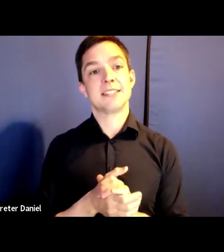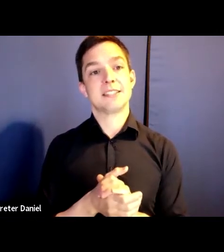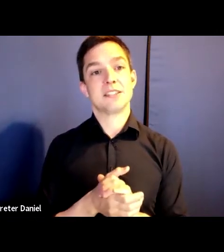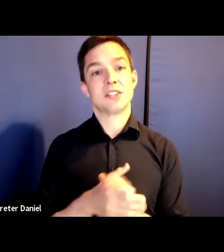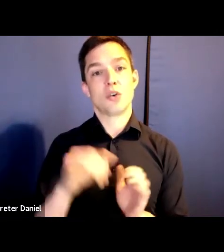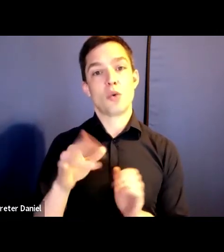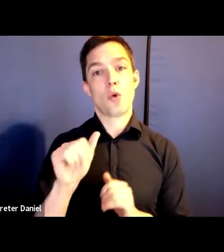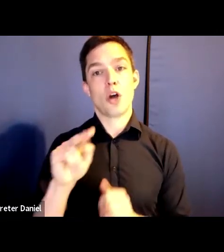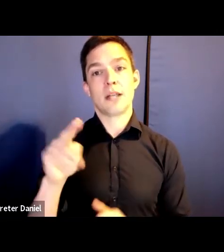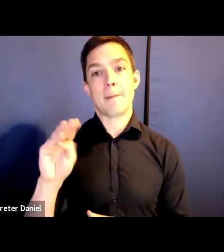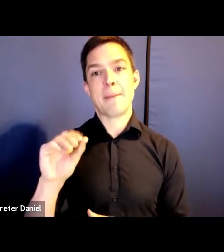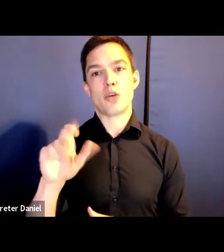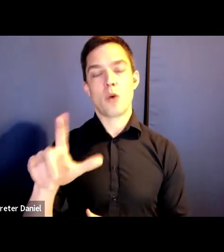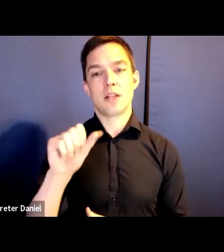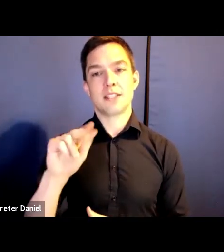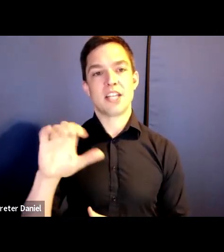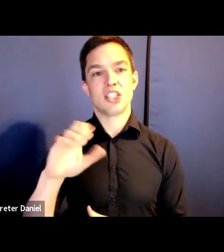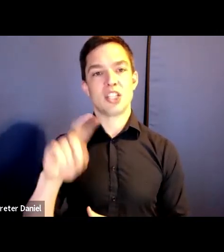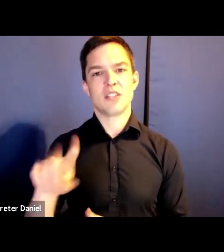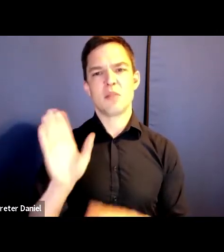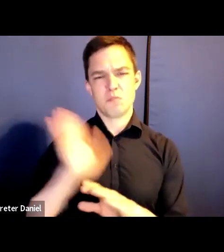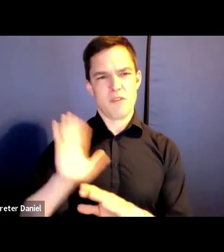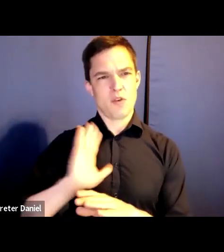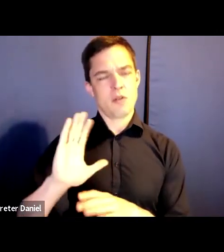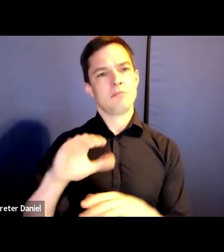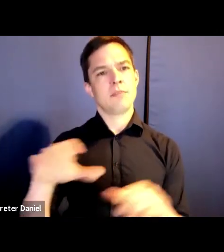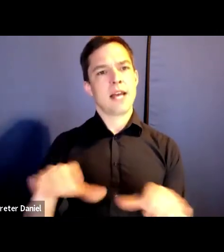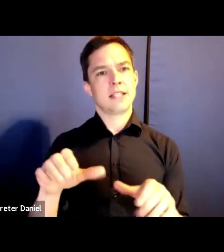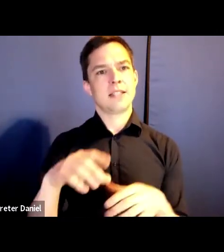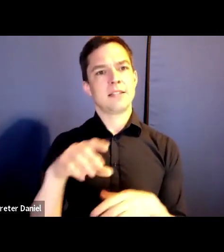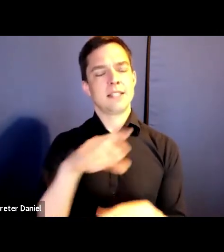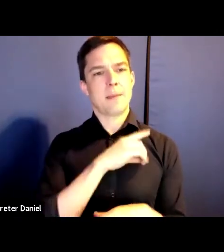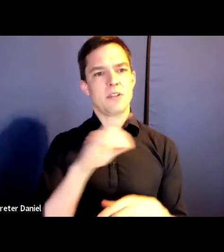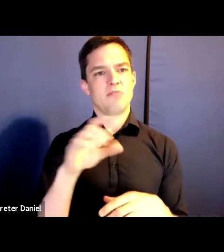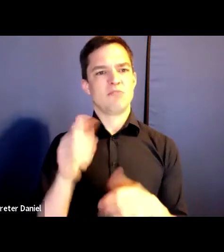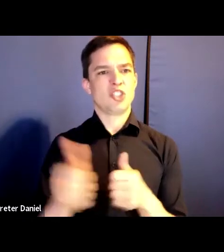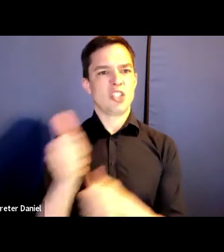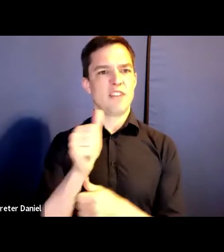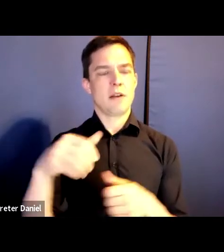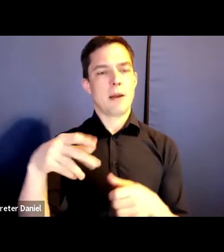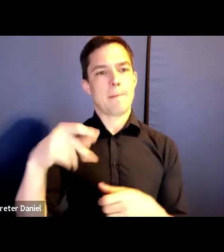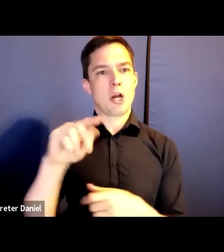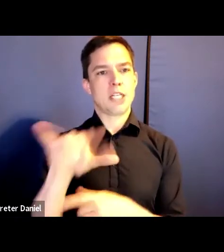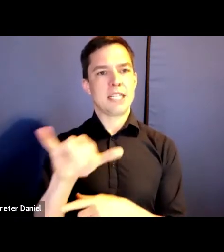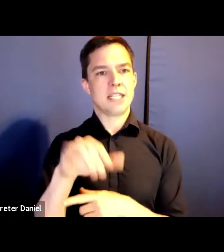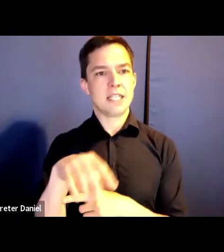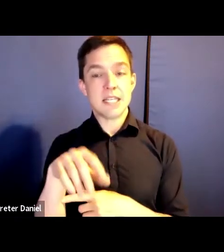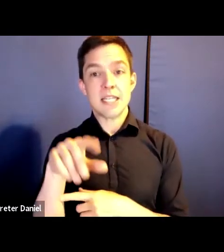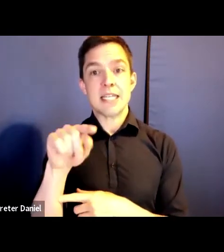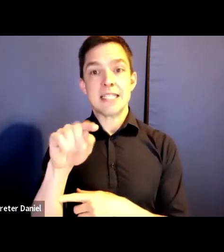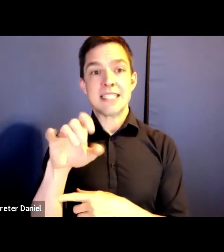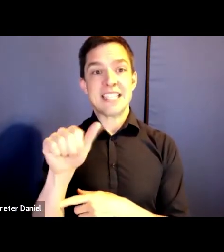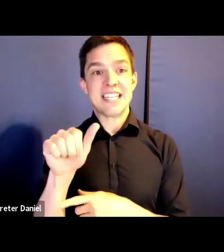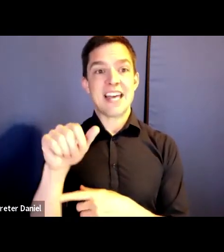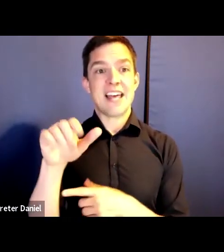Juan Manuel Sanchez. He's the former acting deputy chief of party of TVET-SE Nicaragua.